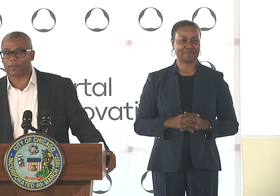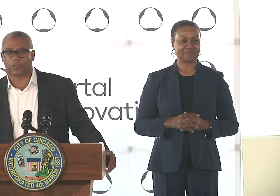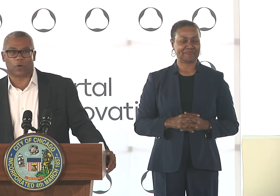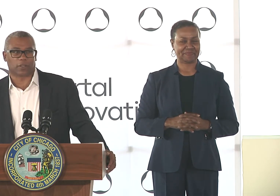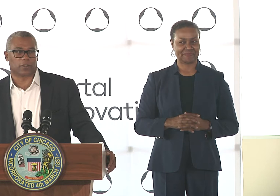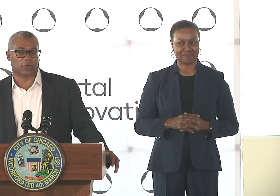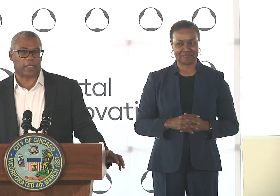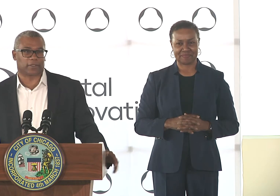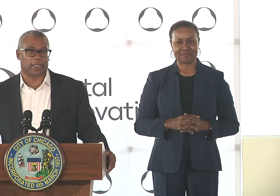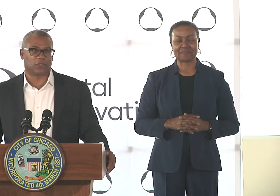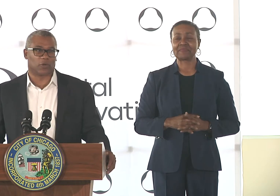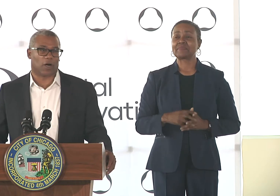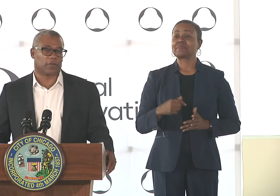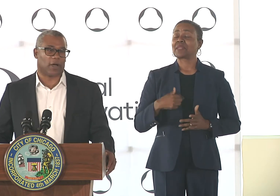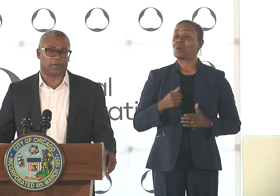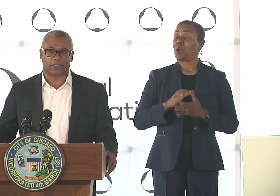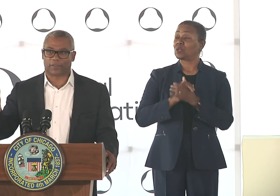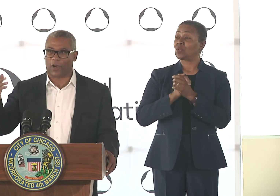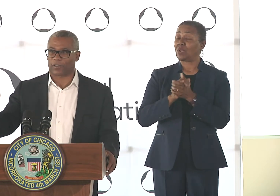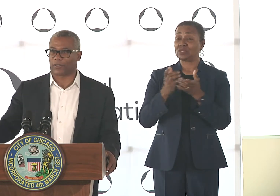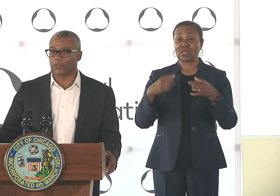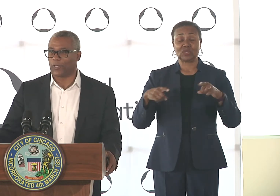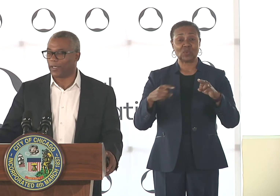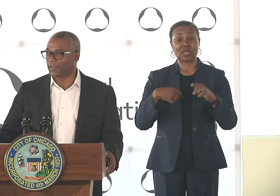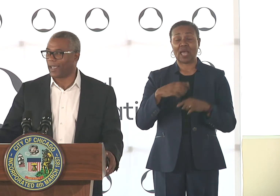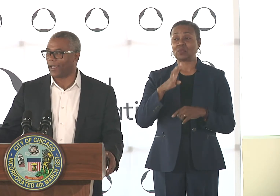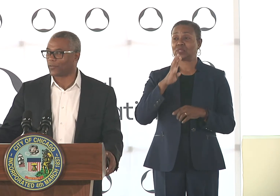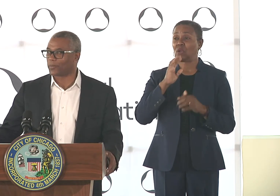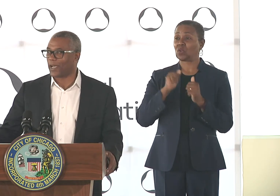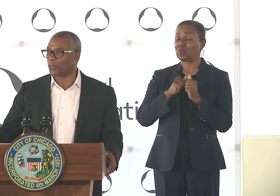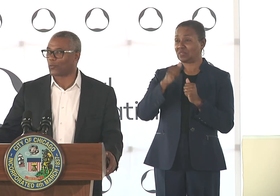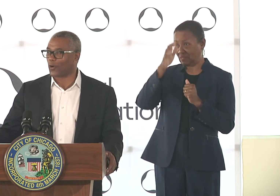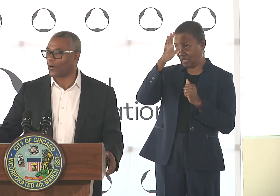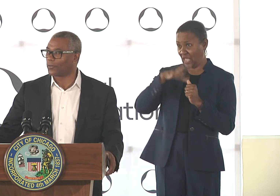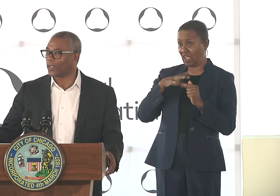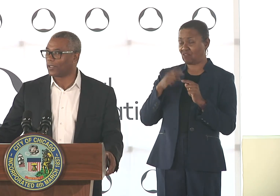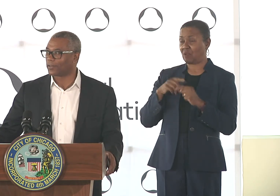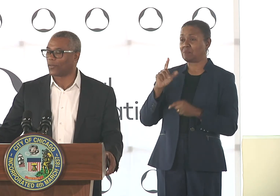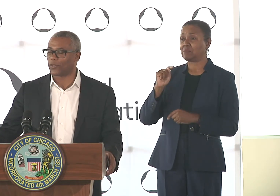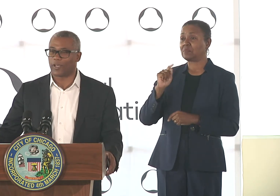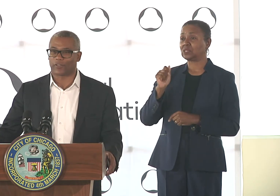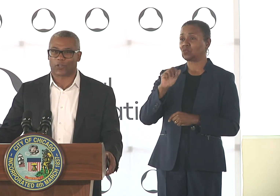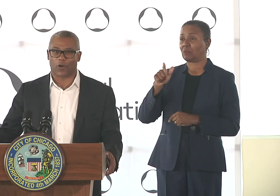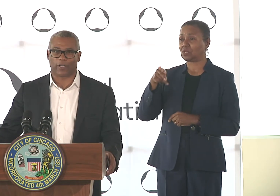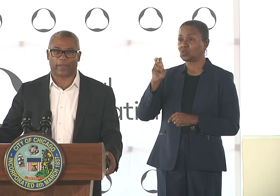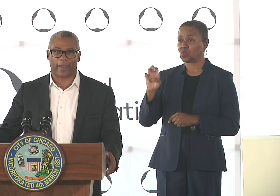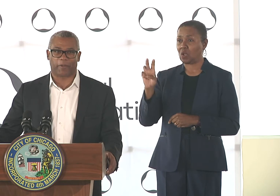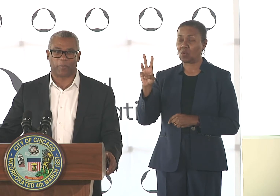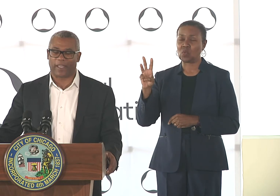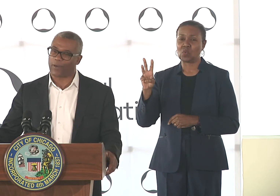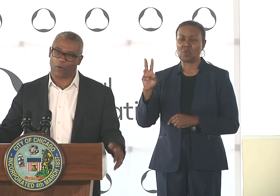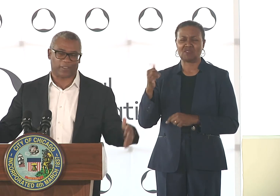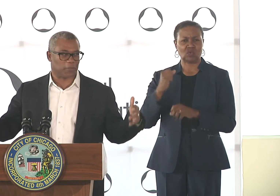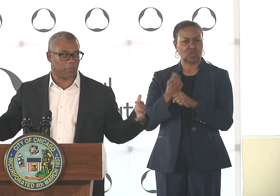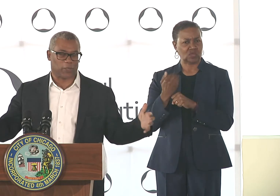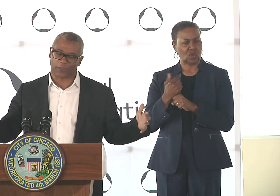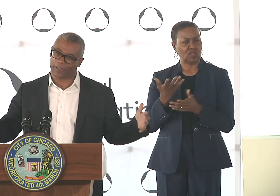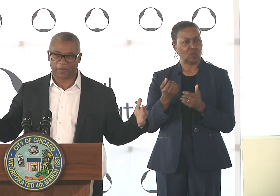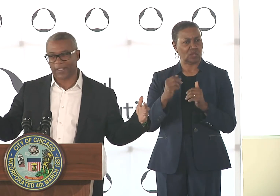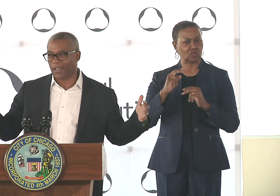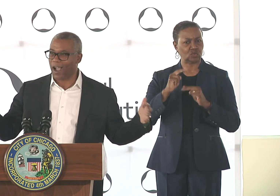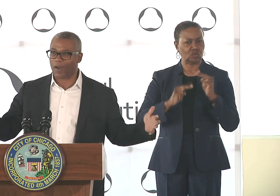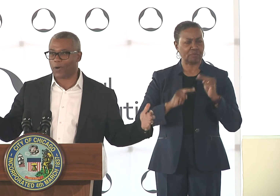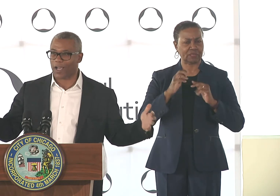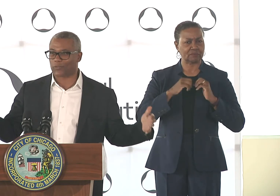So I just want to congratulate you all. You know, I was just talking to the guys from Tamara Crow several years ago. They came to me and they wanted to build